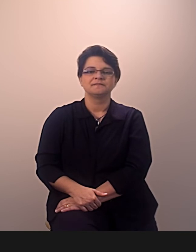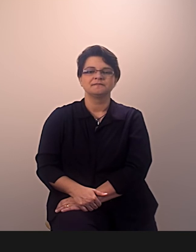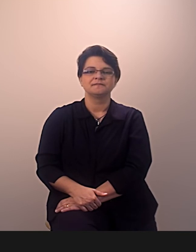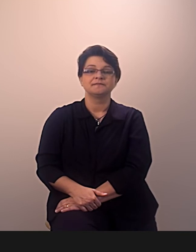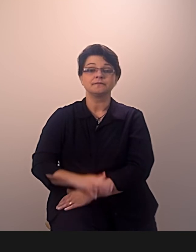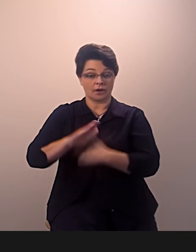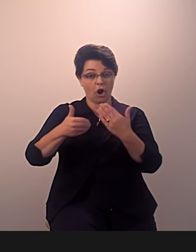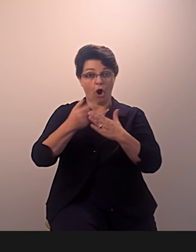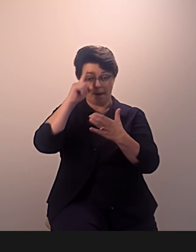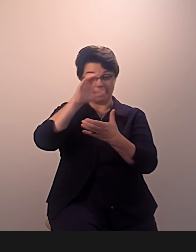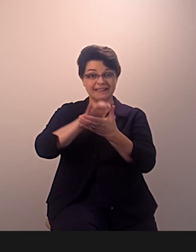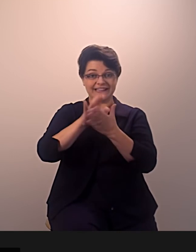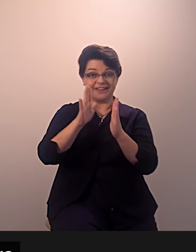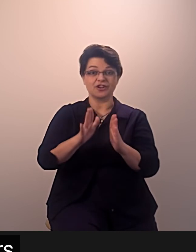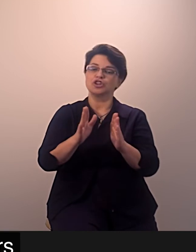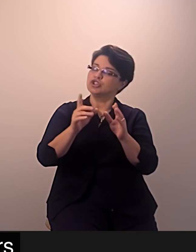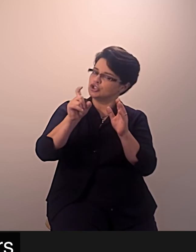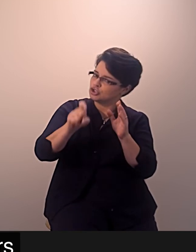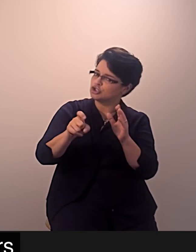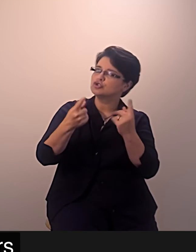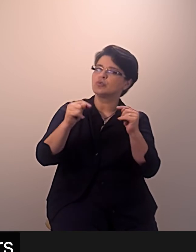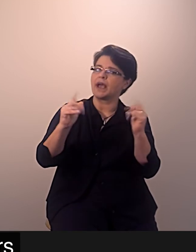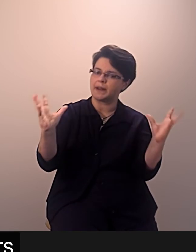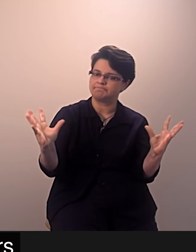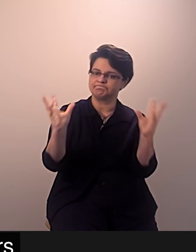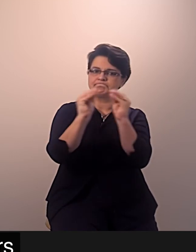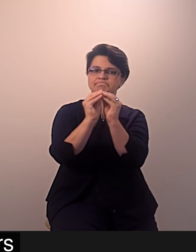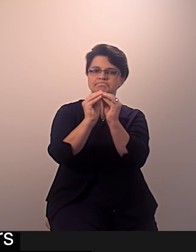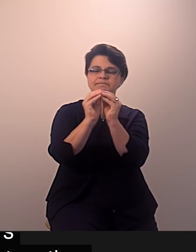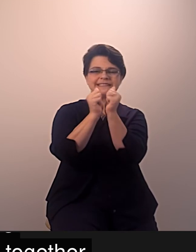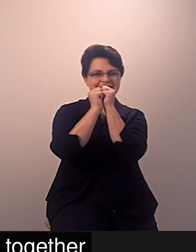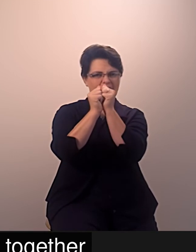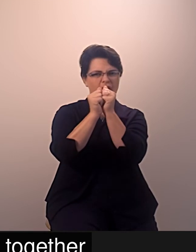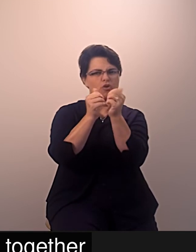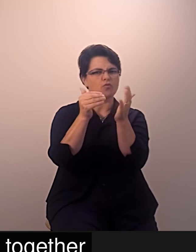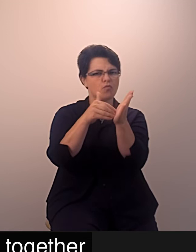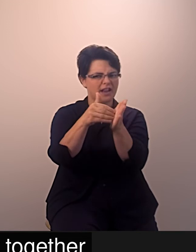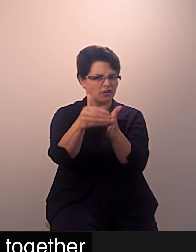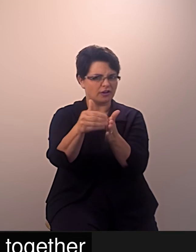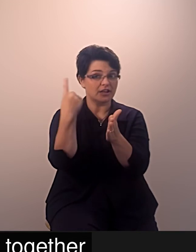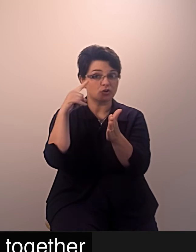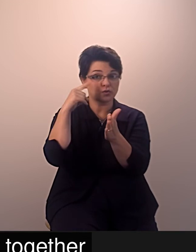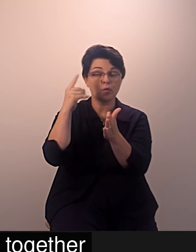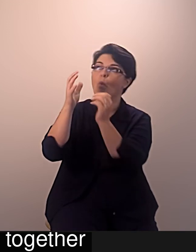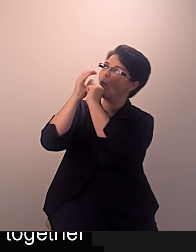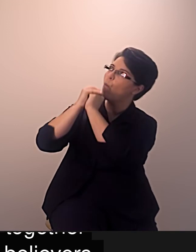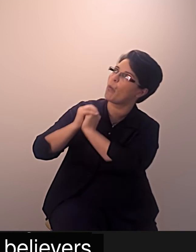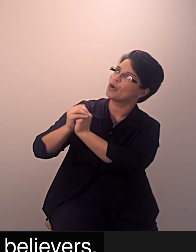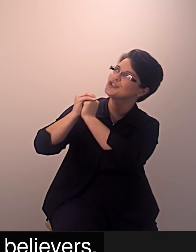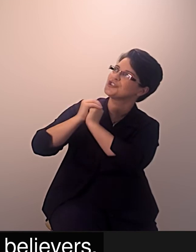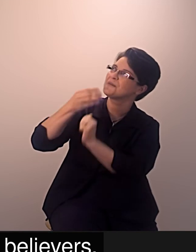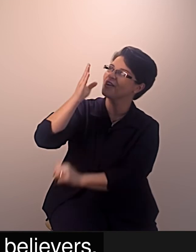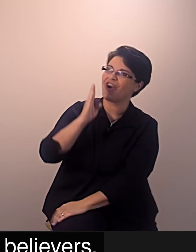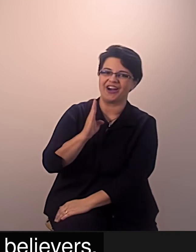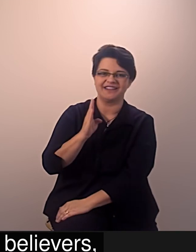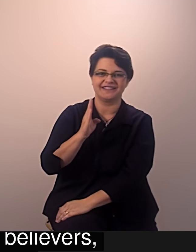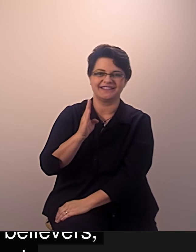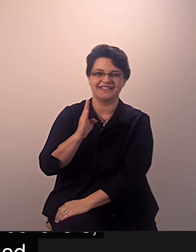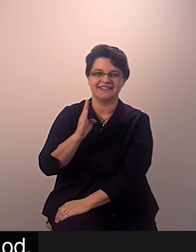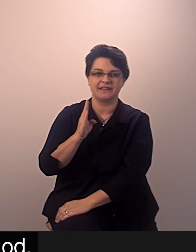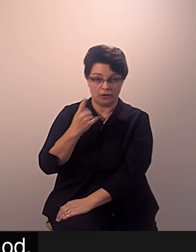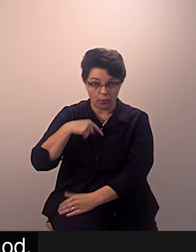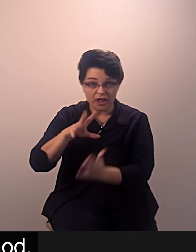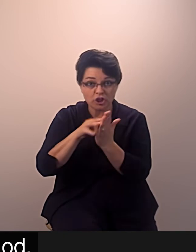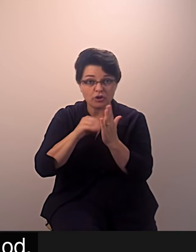All believers should try to meet together regularly with other believers to worship God. We learn from the